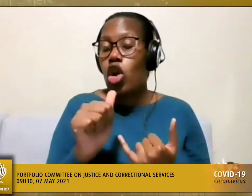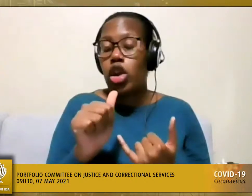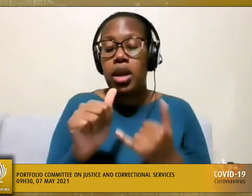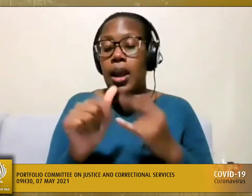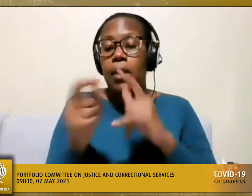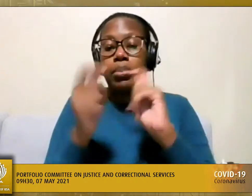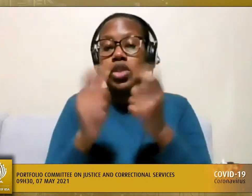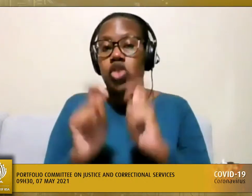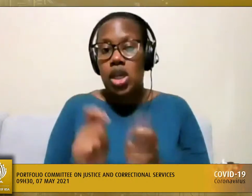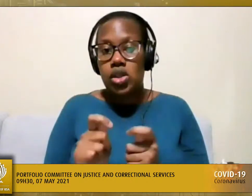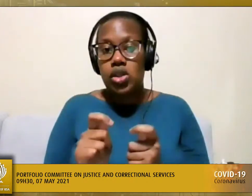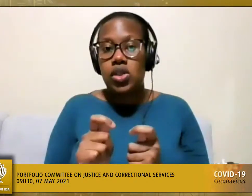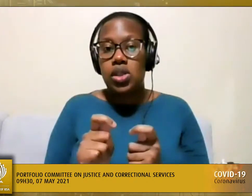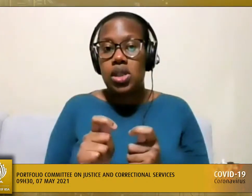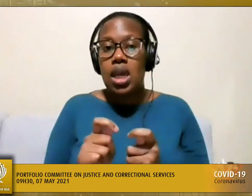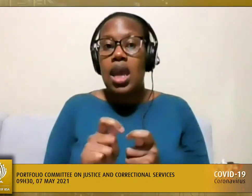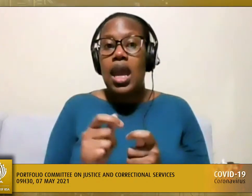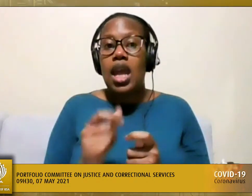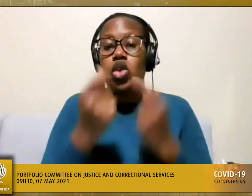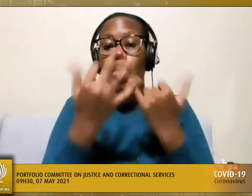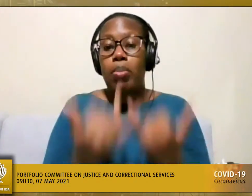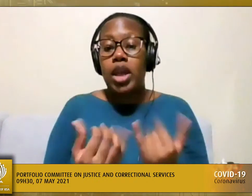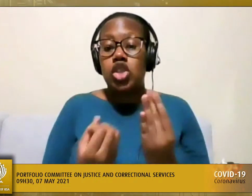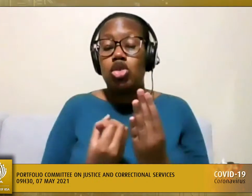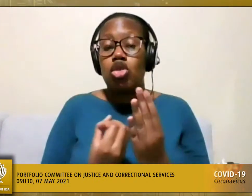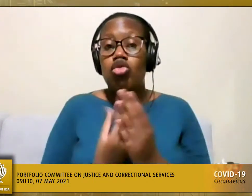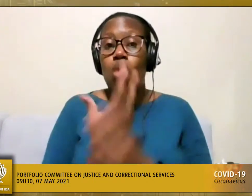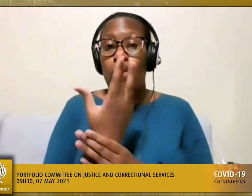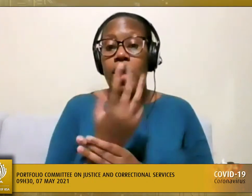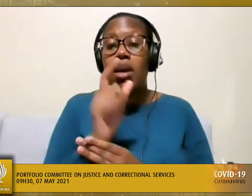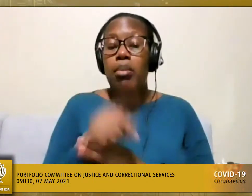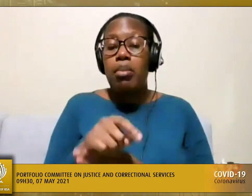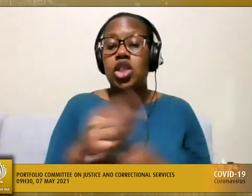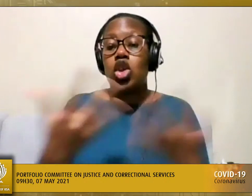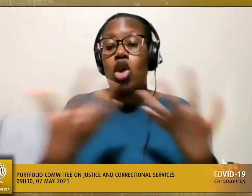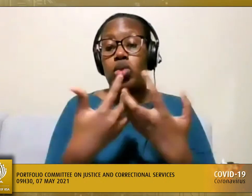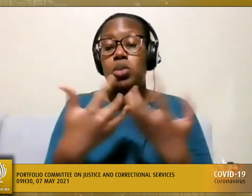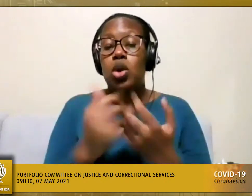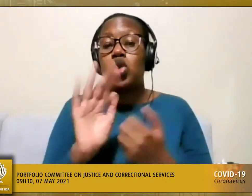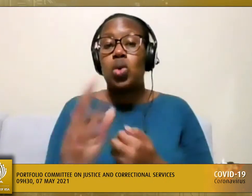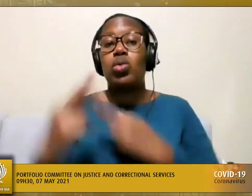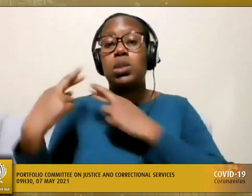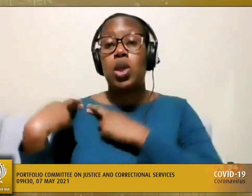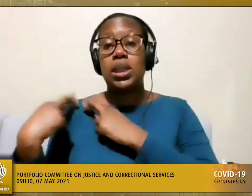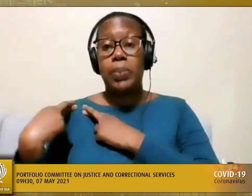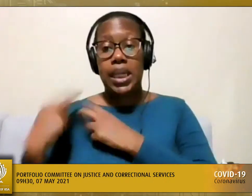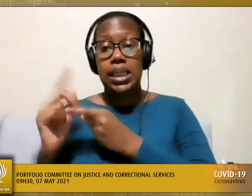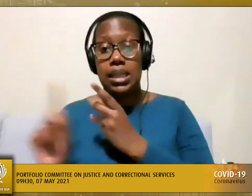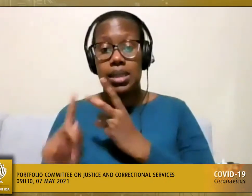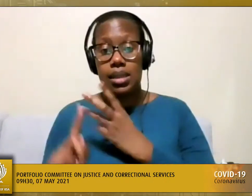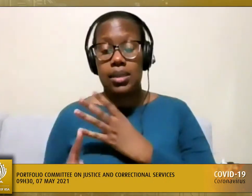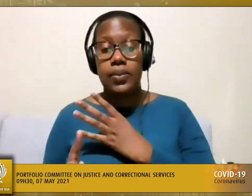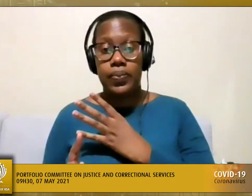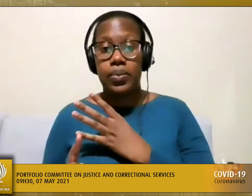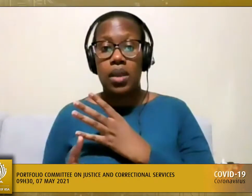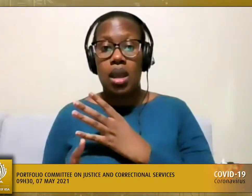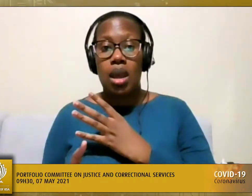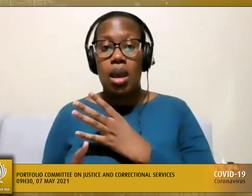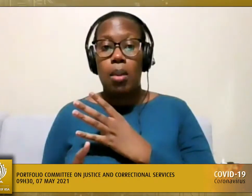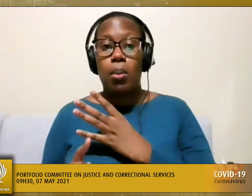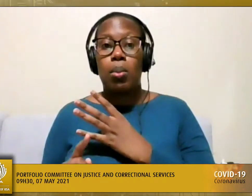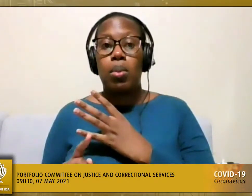the growth of your budget should also correspond to the responsibilities that you have and but that is what